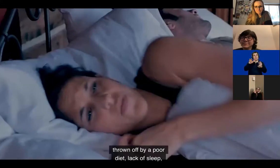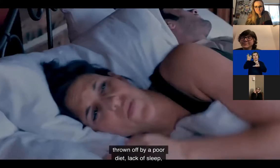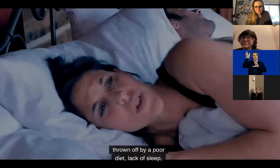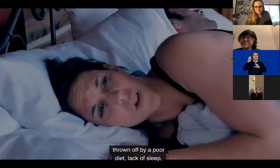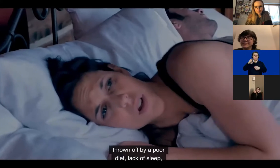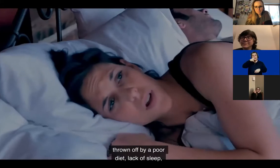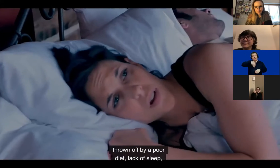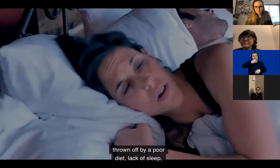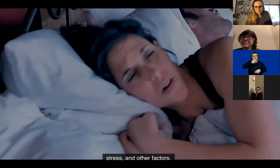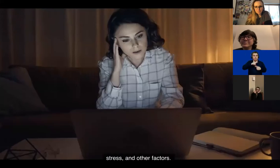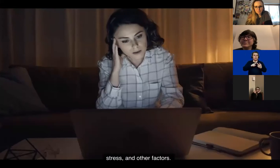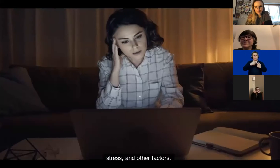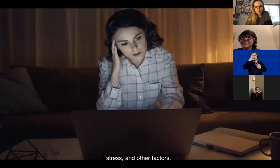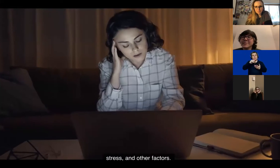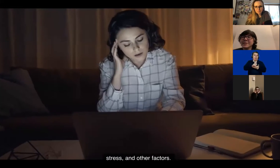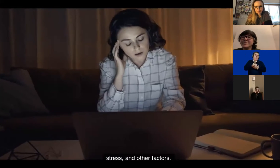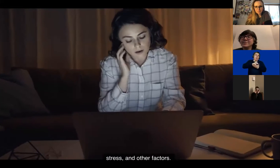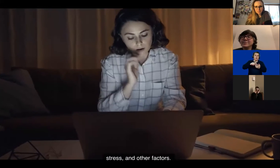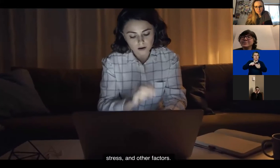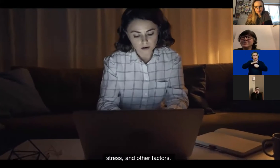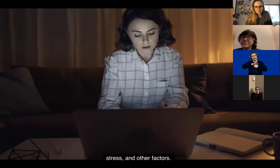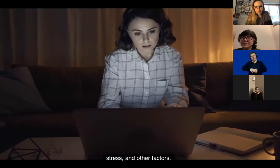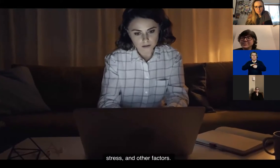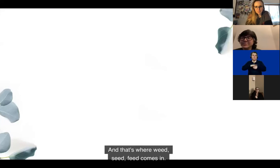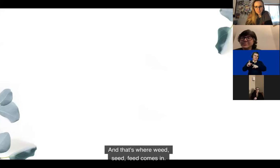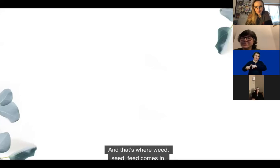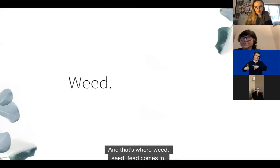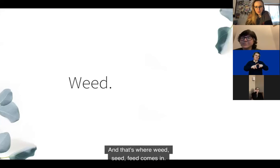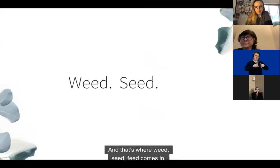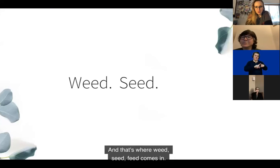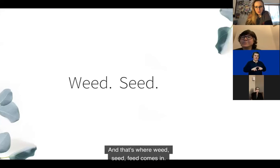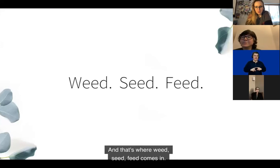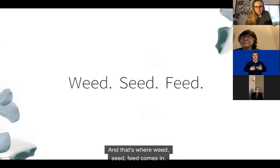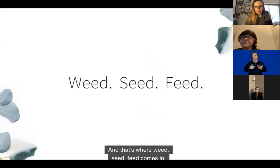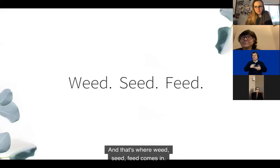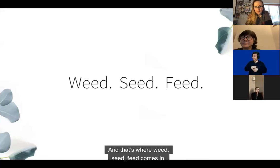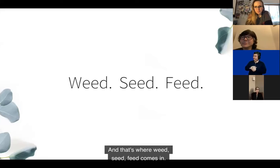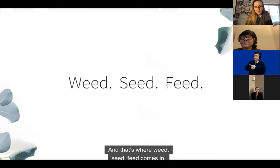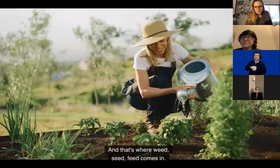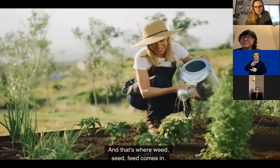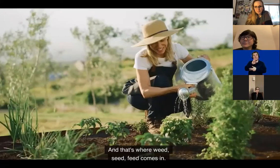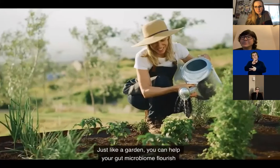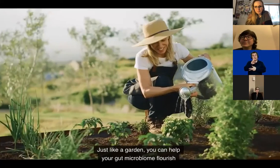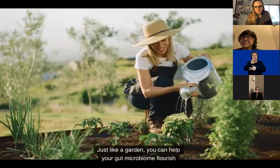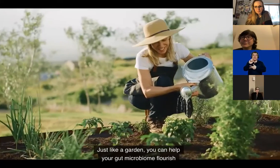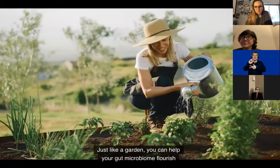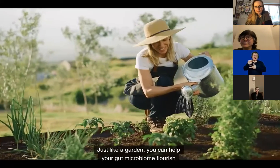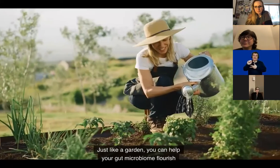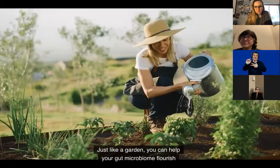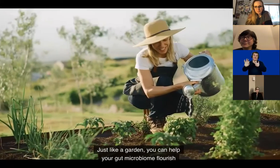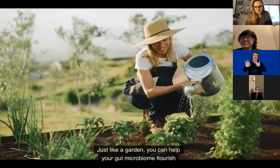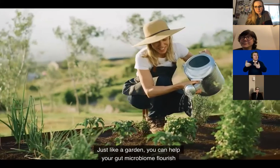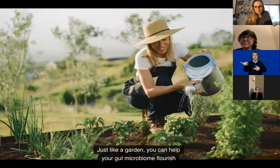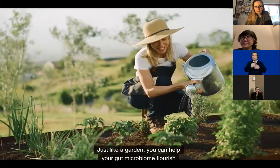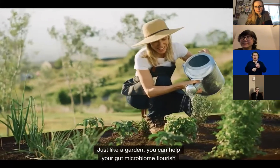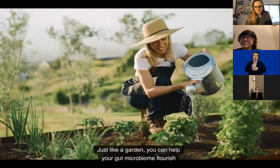diets, lack of sleep, stress, and other factors. And that's where Weed Seed Feed comes in. Just like a garden,